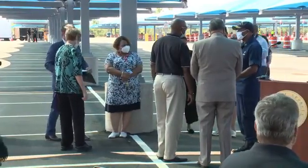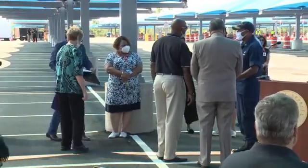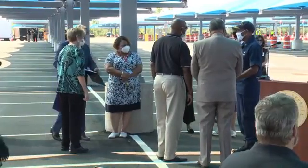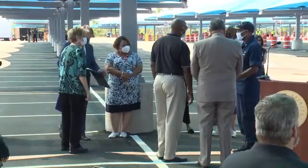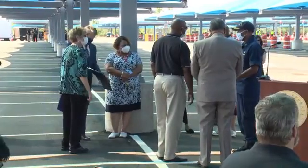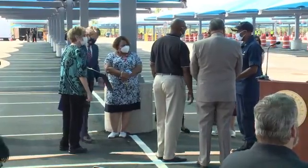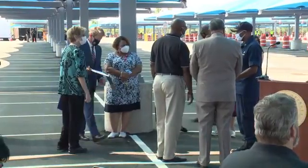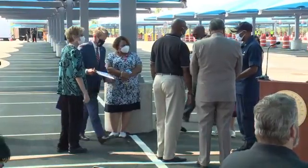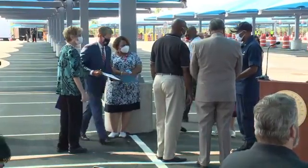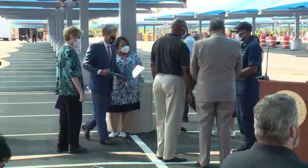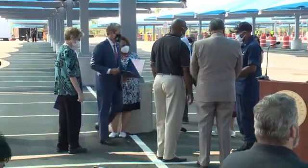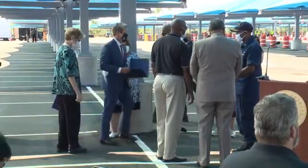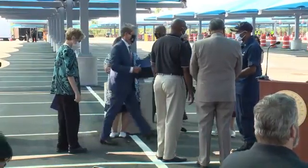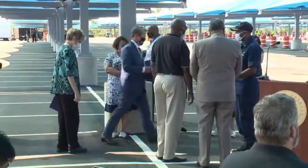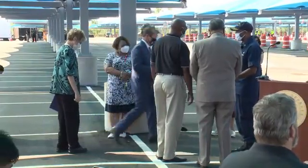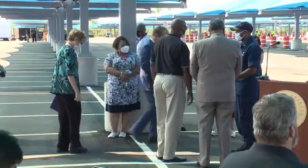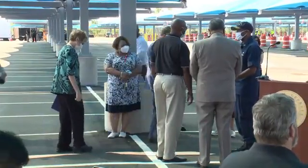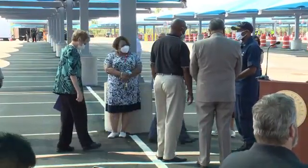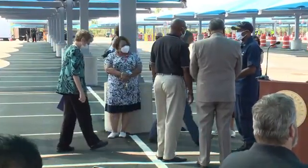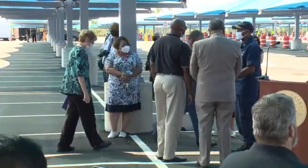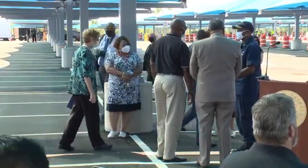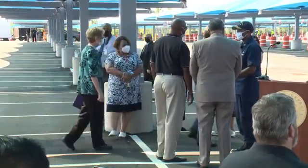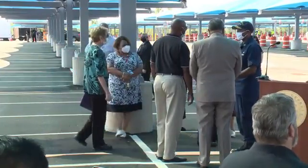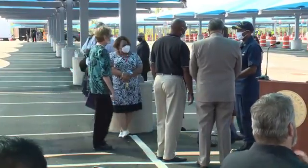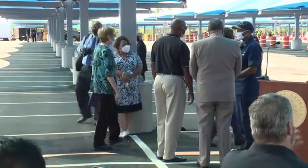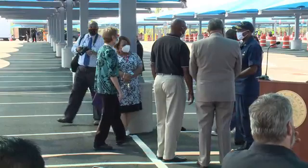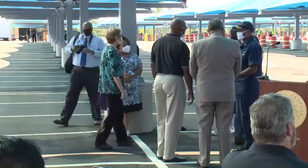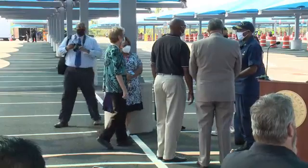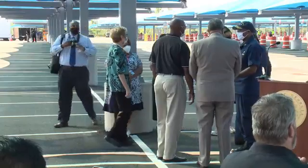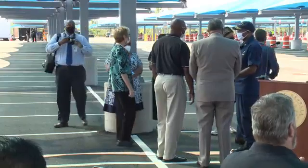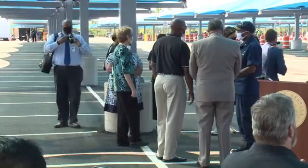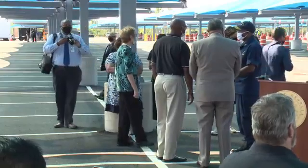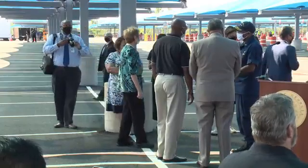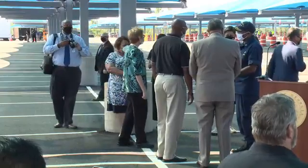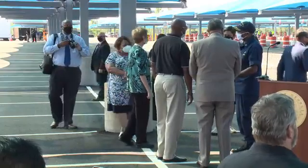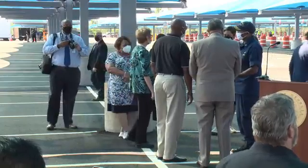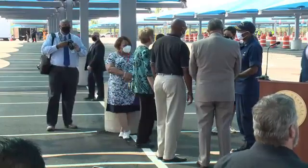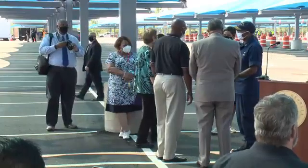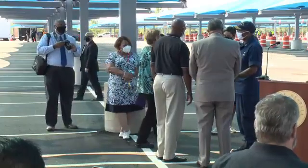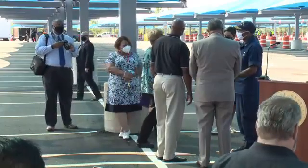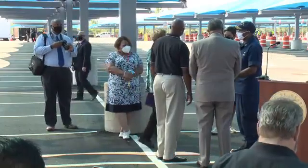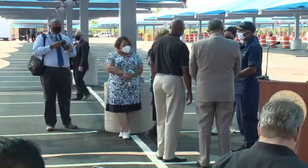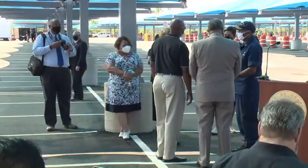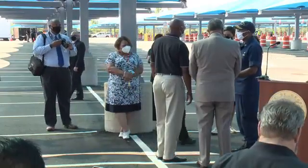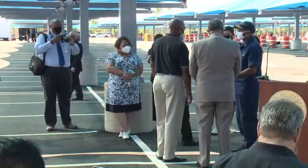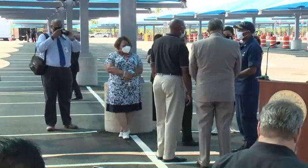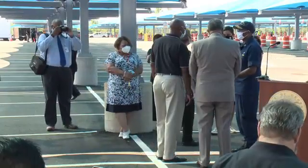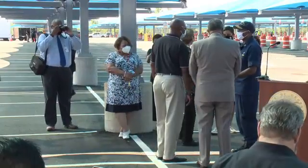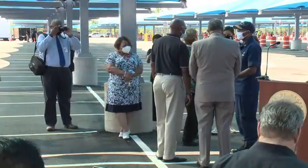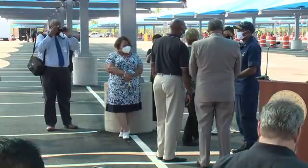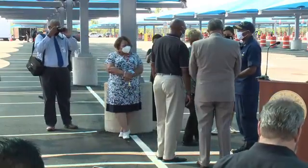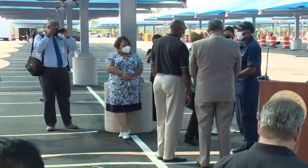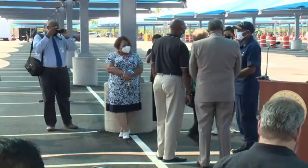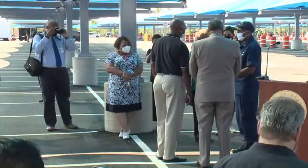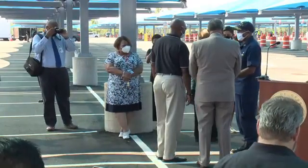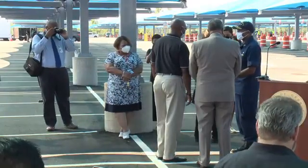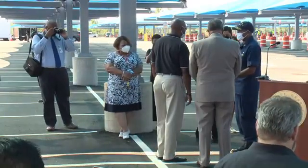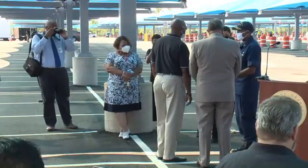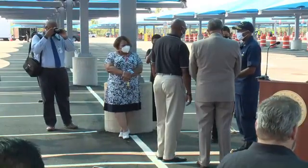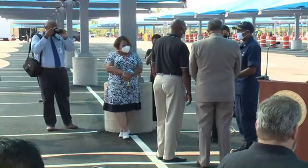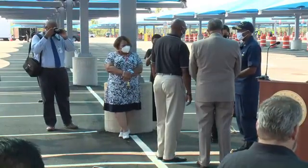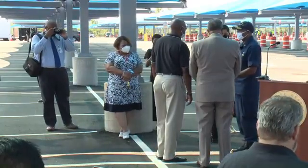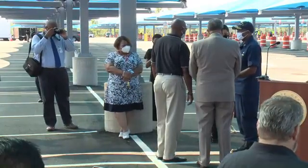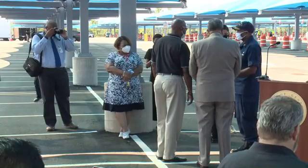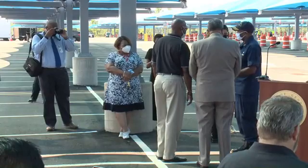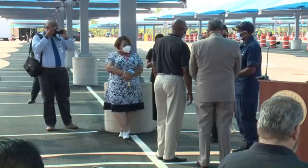health, both for health's sake and as an economic driver. You know, we've seen this for years when the community's not healthy, the